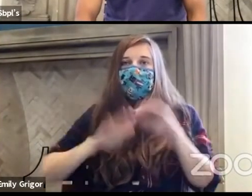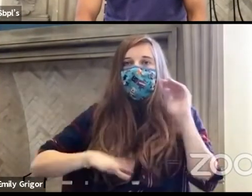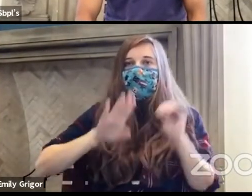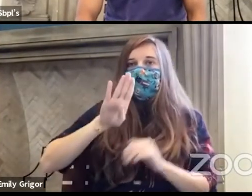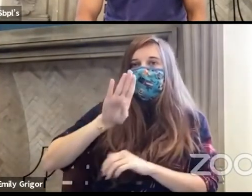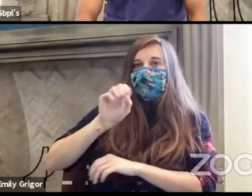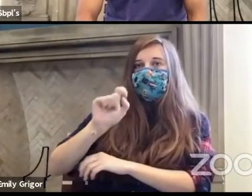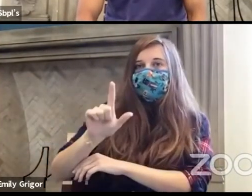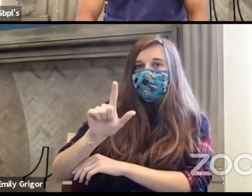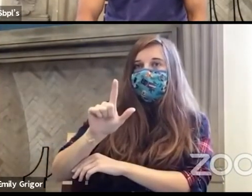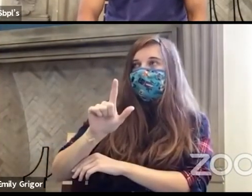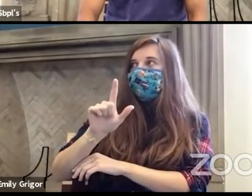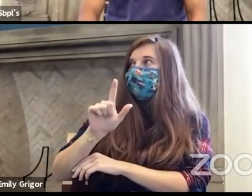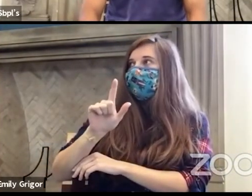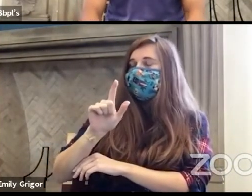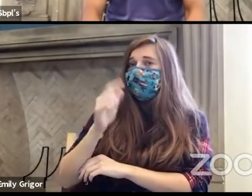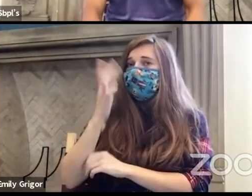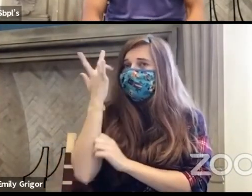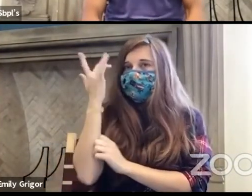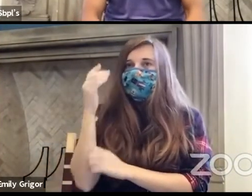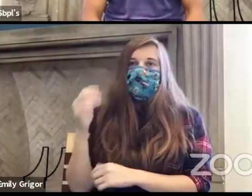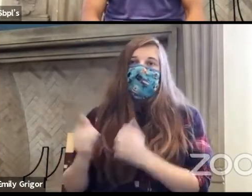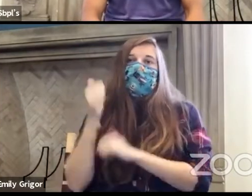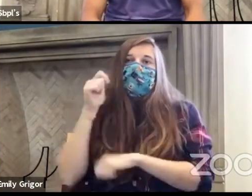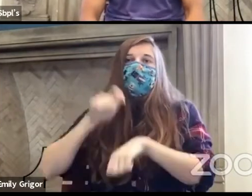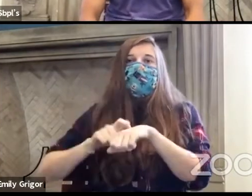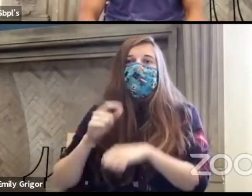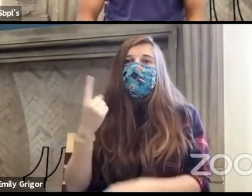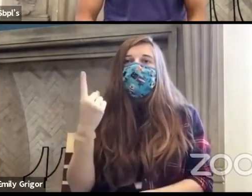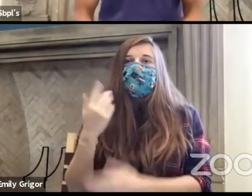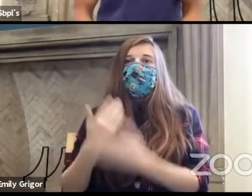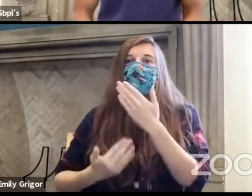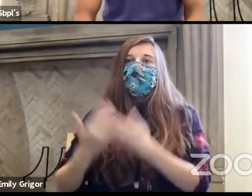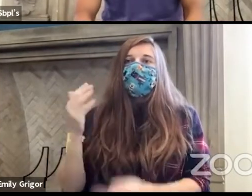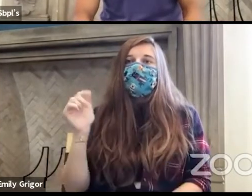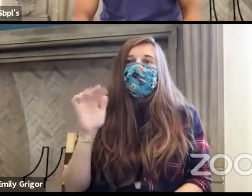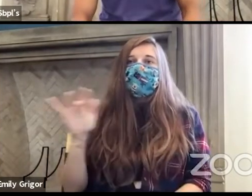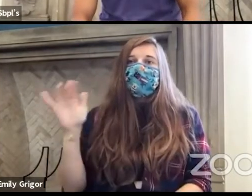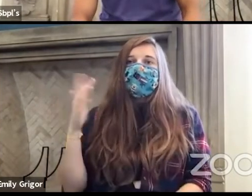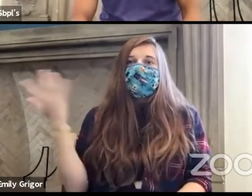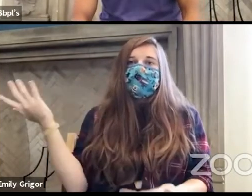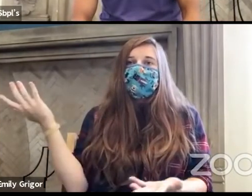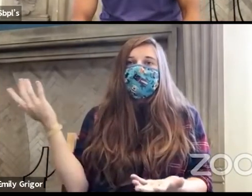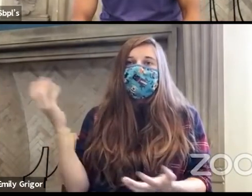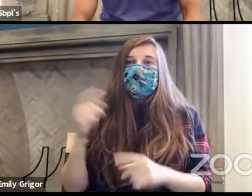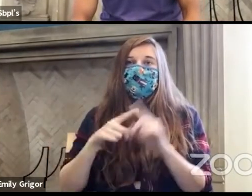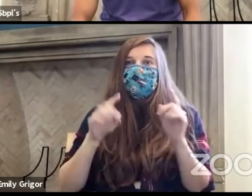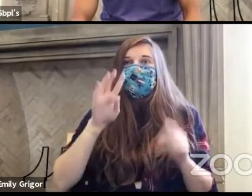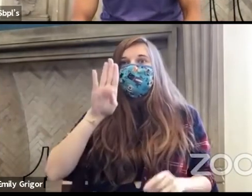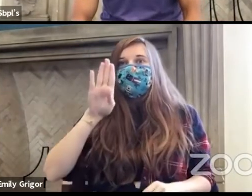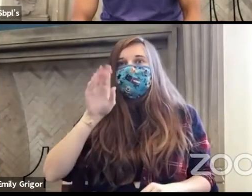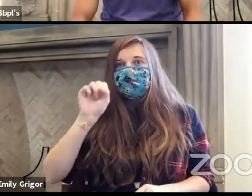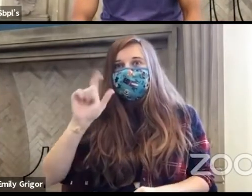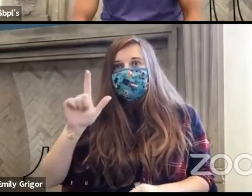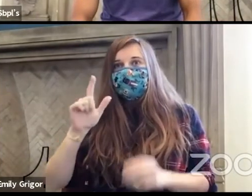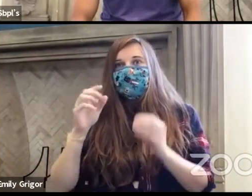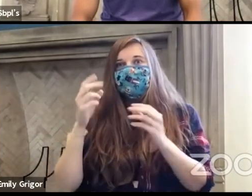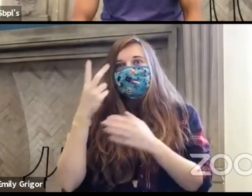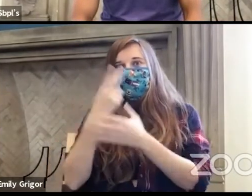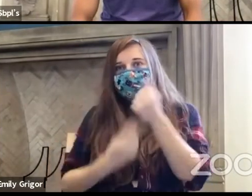BSL. The reason for that is because with ASL, you could just use one hand, whereas BSL, you have to use both hands.